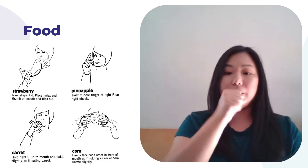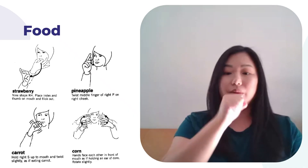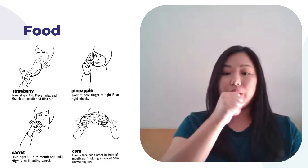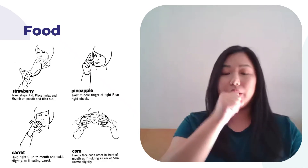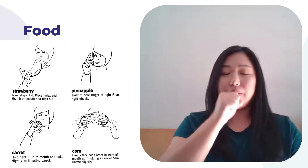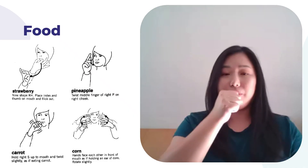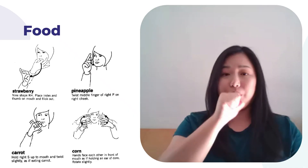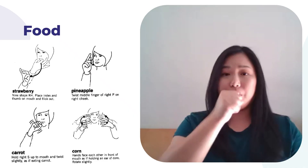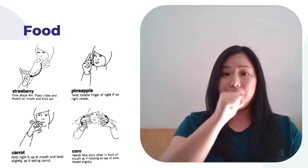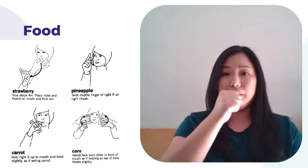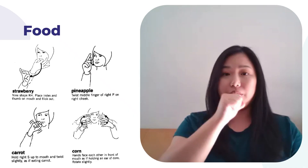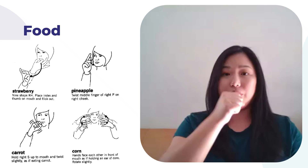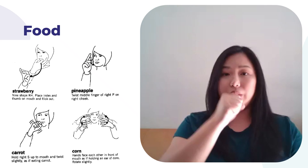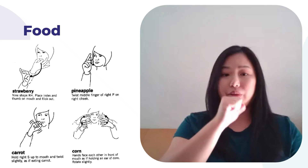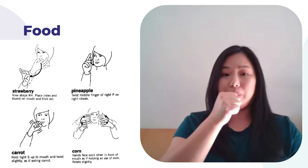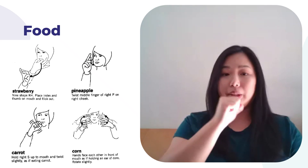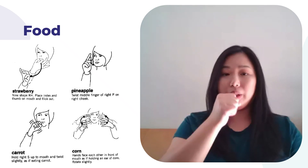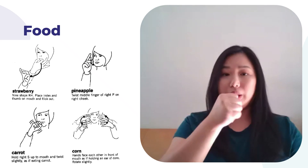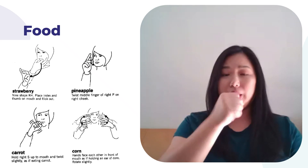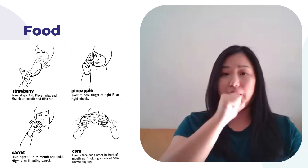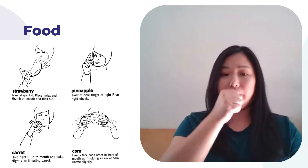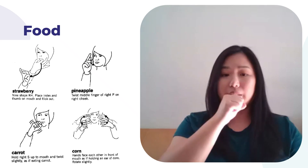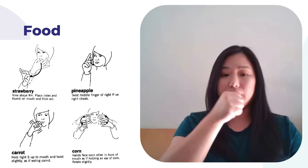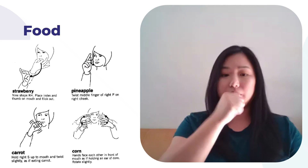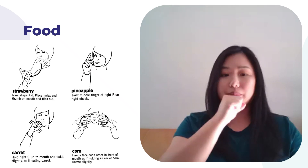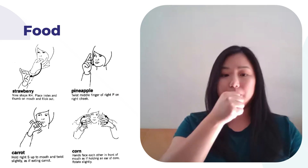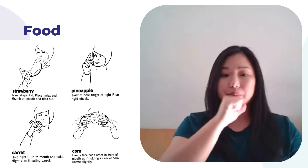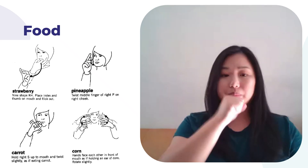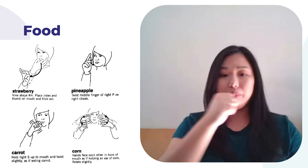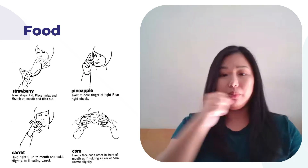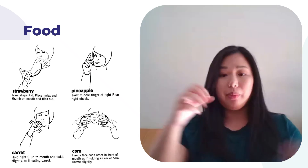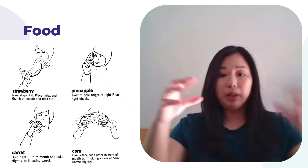Carrot. Wiggle your fist in front of your mouth. Carrot.